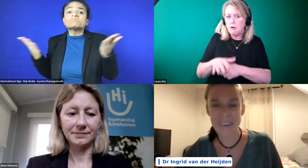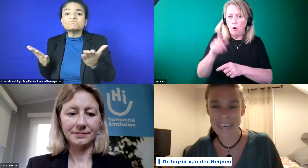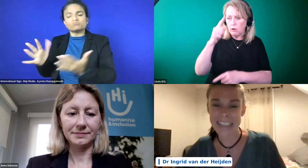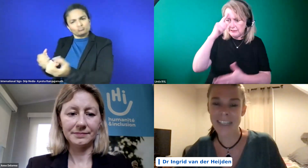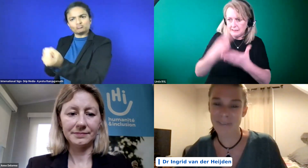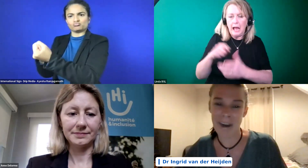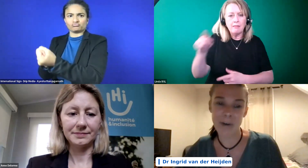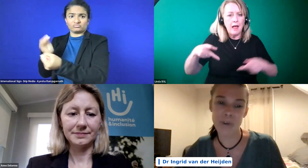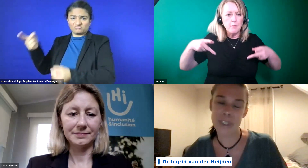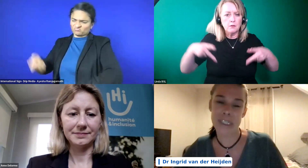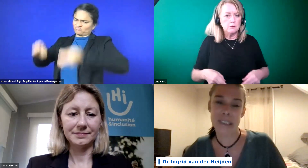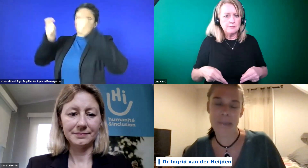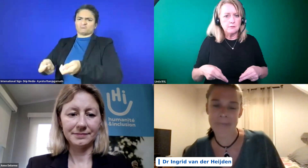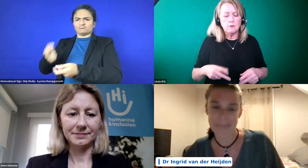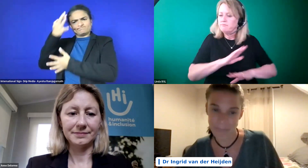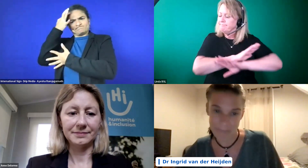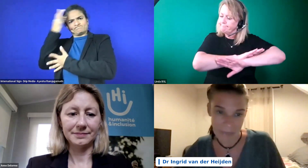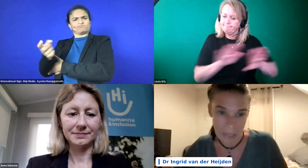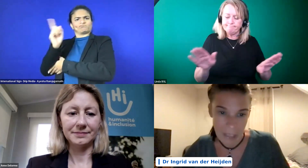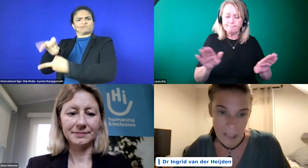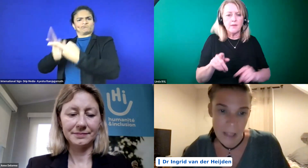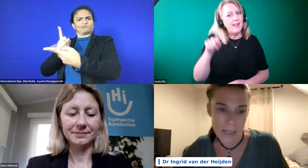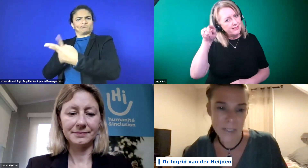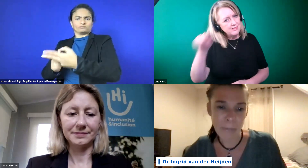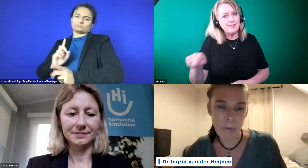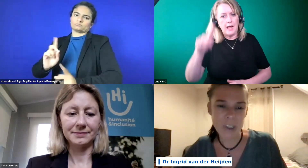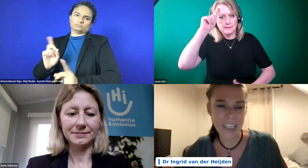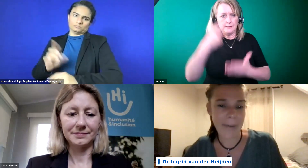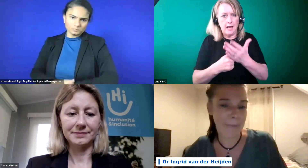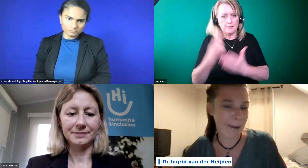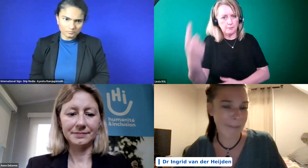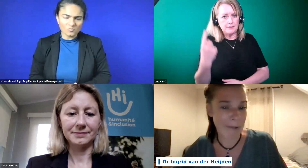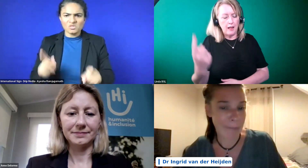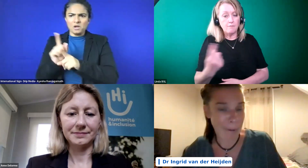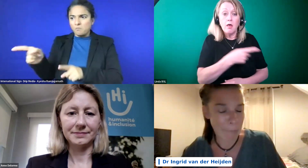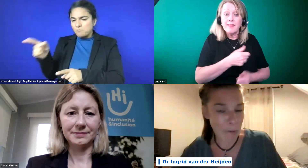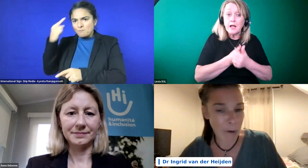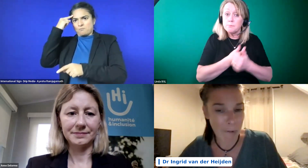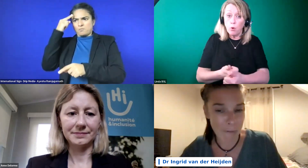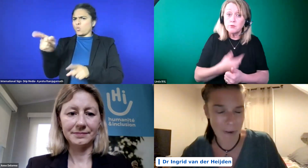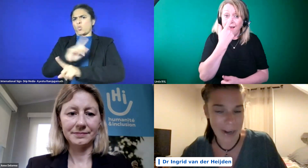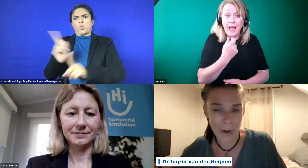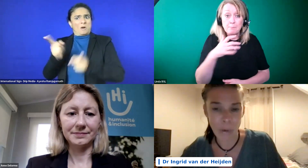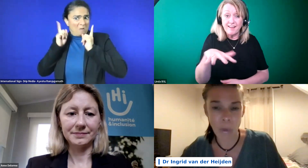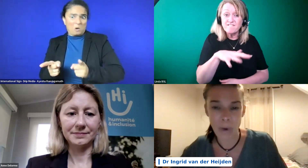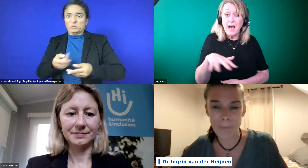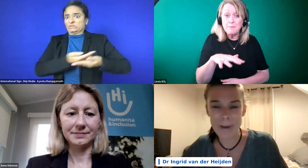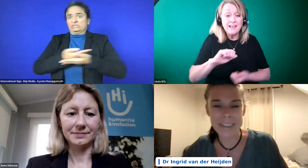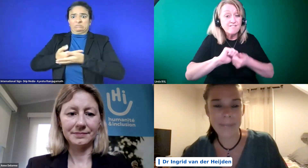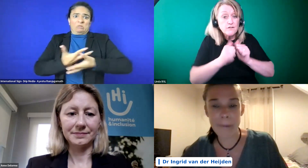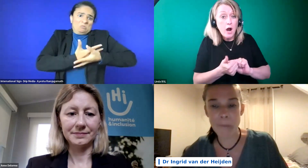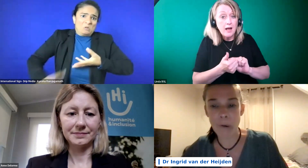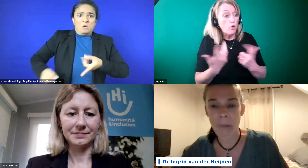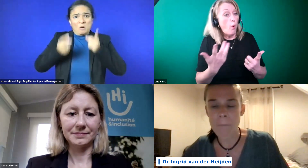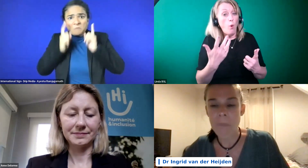client makes the final decision. The supporter can be a family member, a friend, or